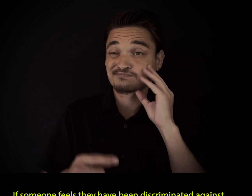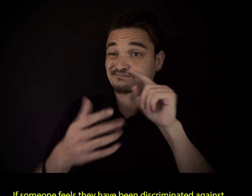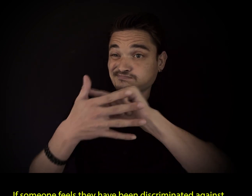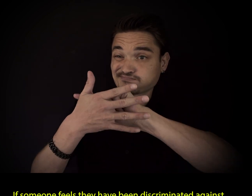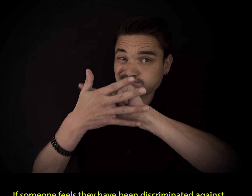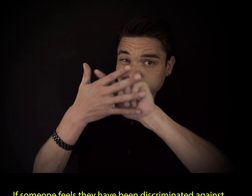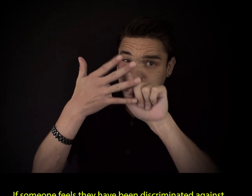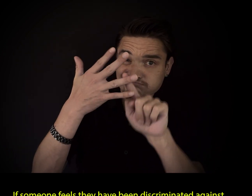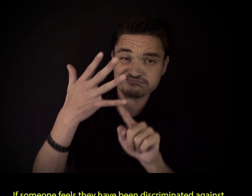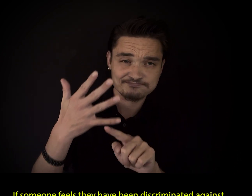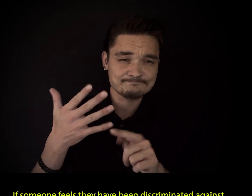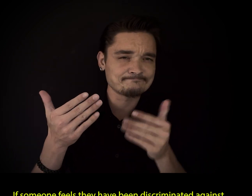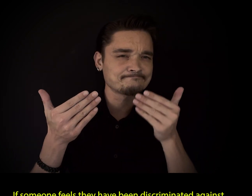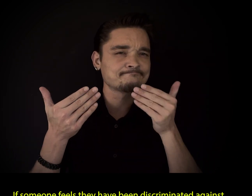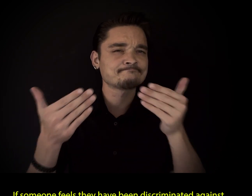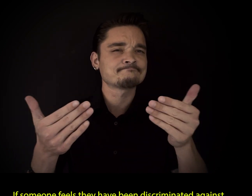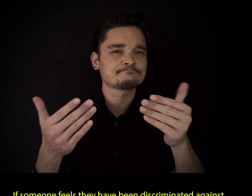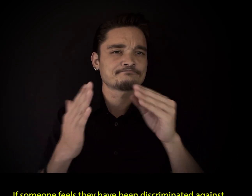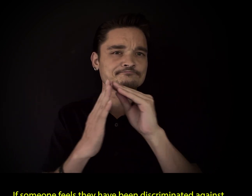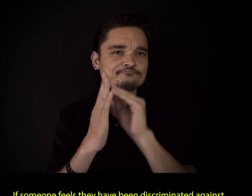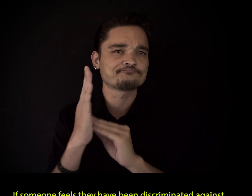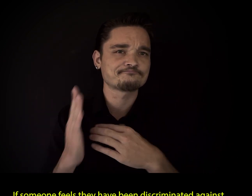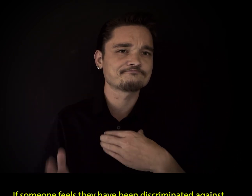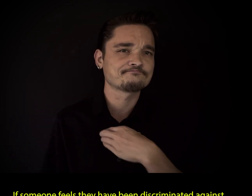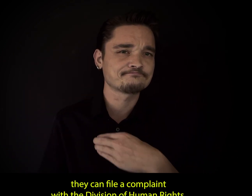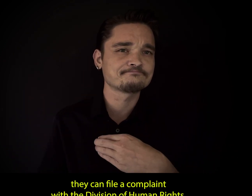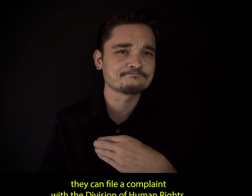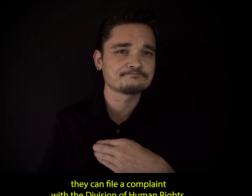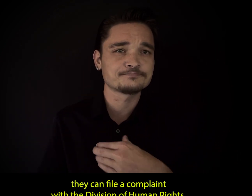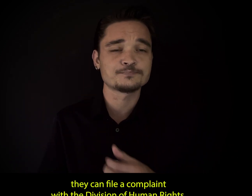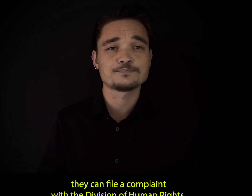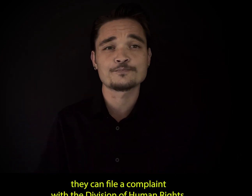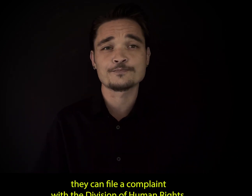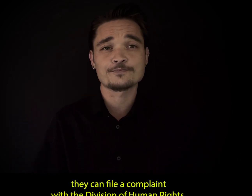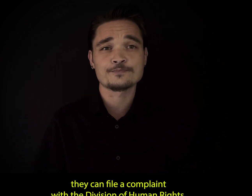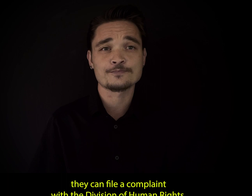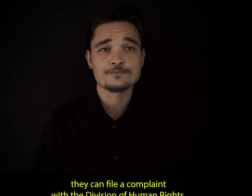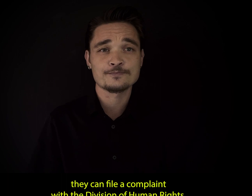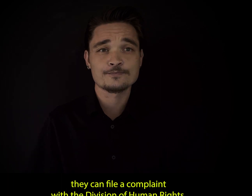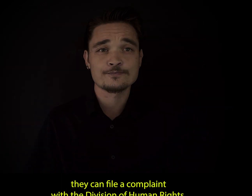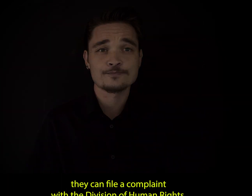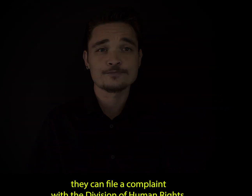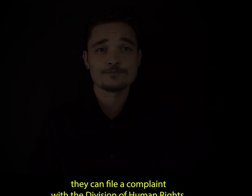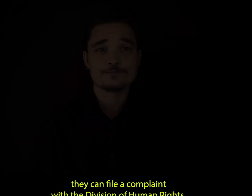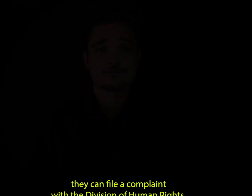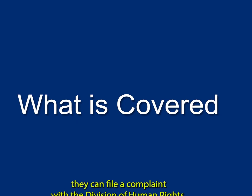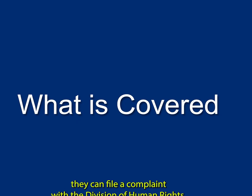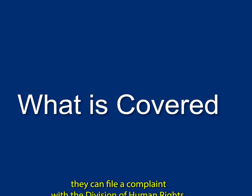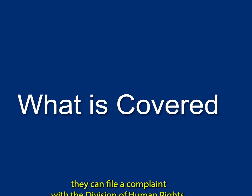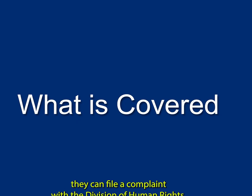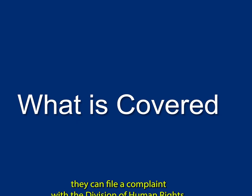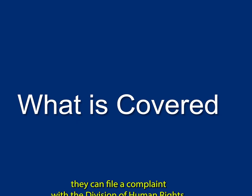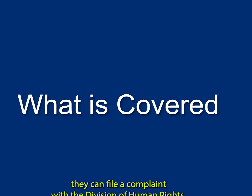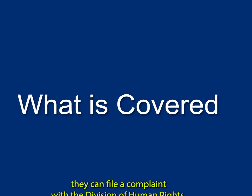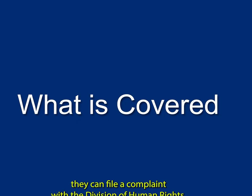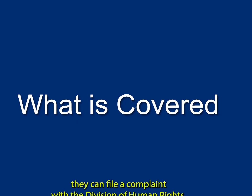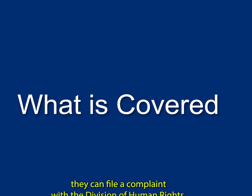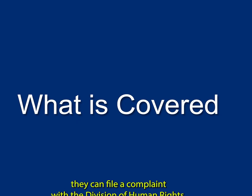If someone feels they have been discriminated against, they can file a complaint with the Division of Human Rights.